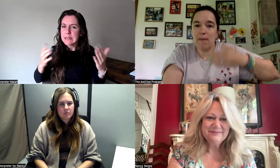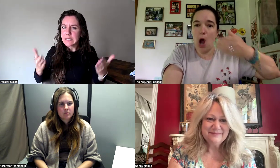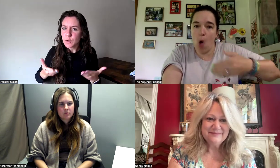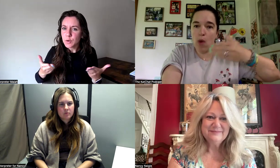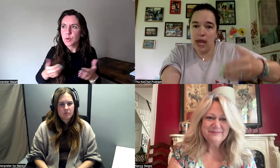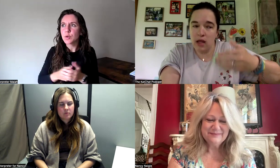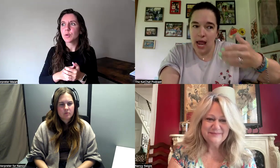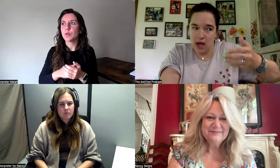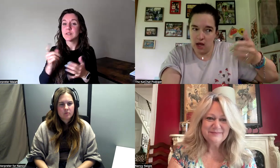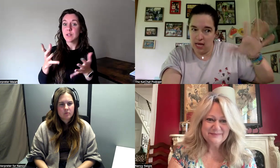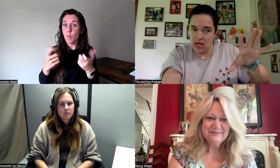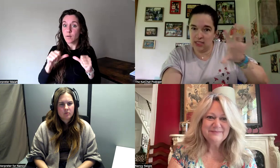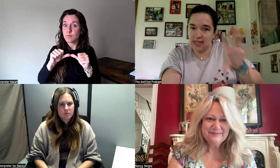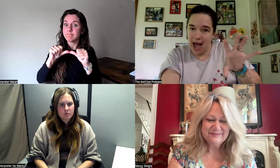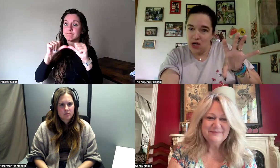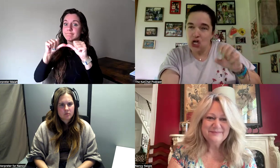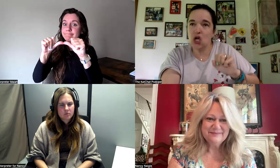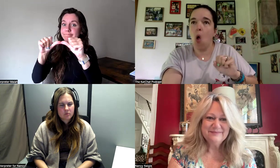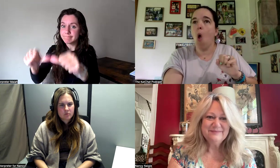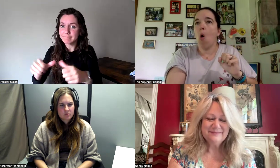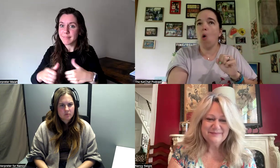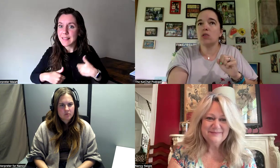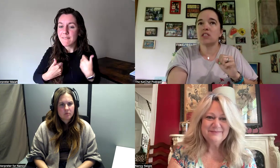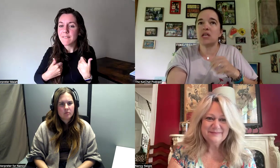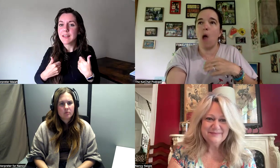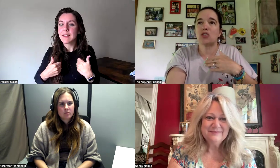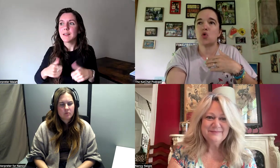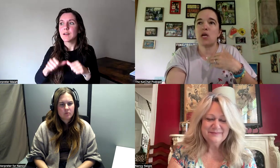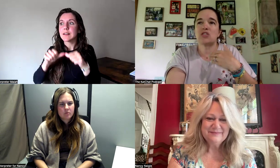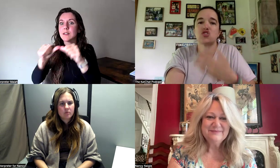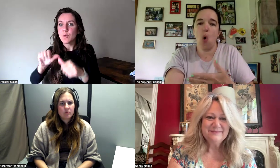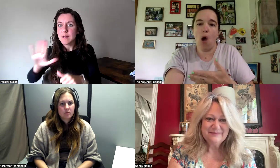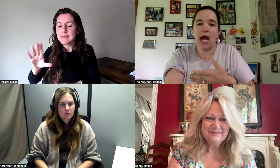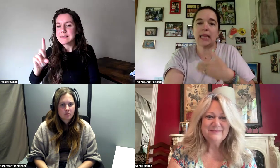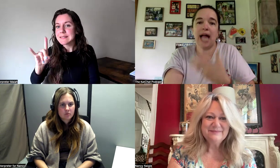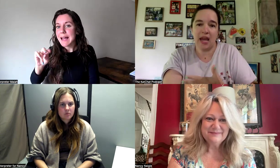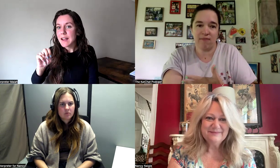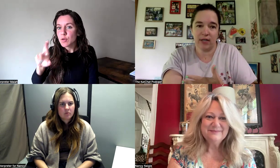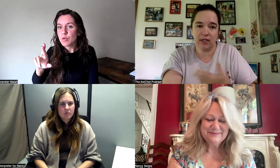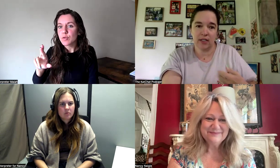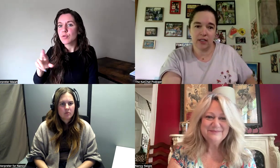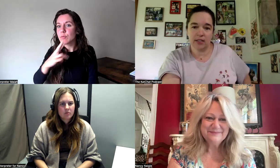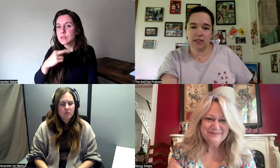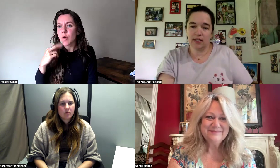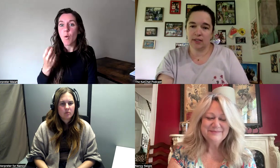to keep going in his diner, or does he want to enjoy life?